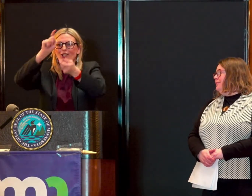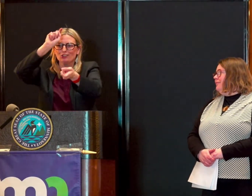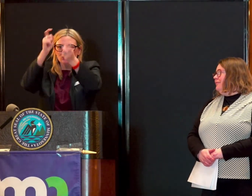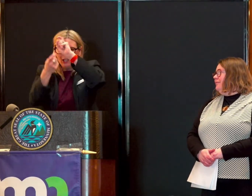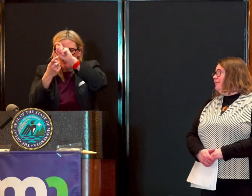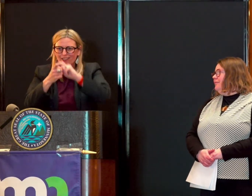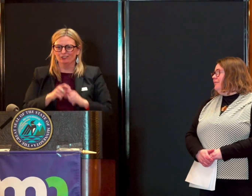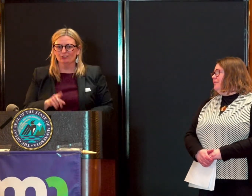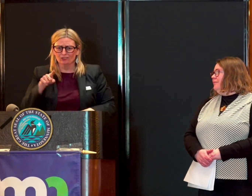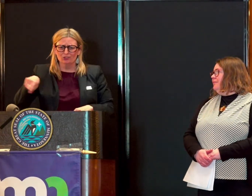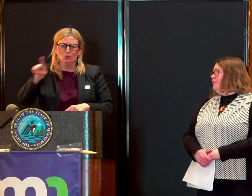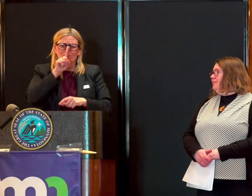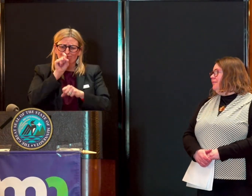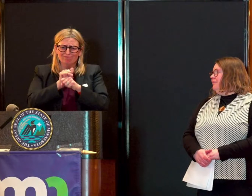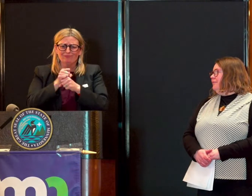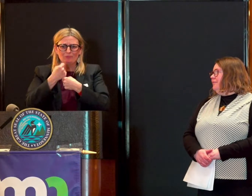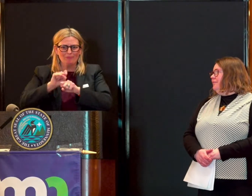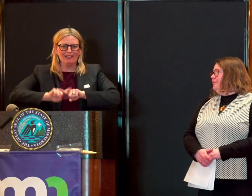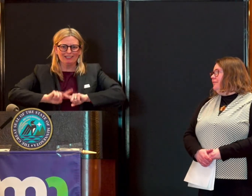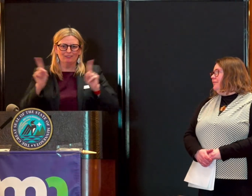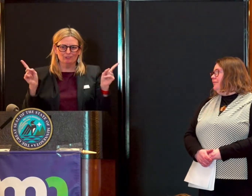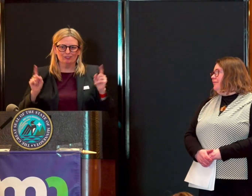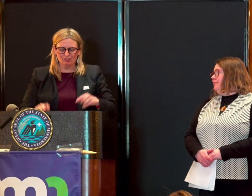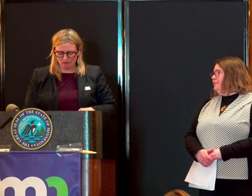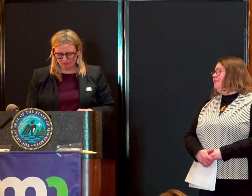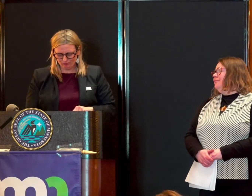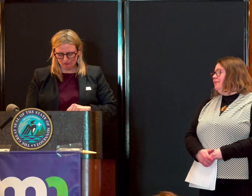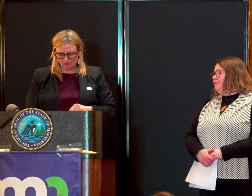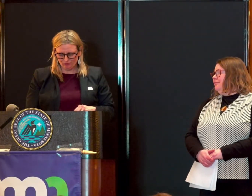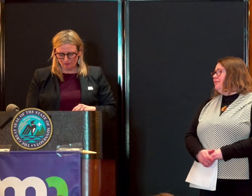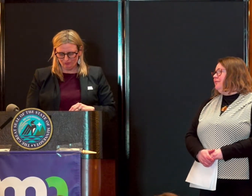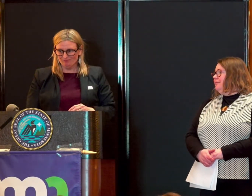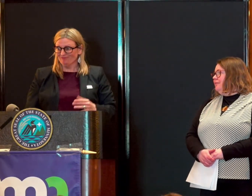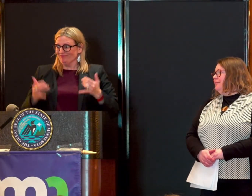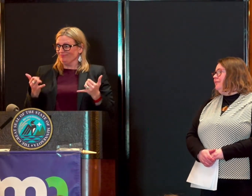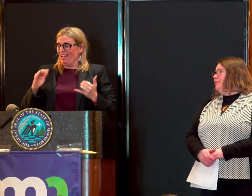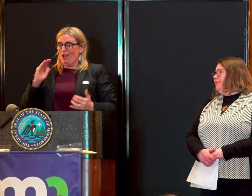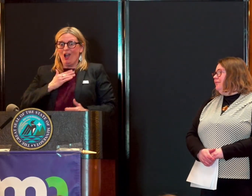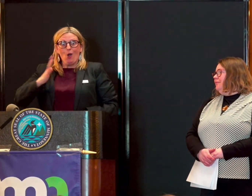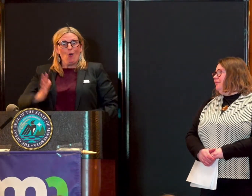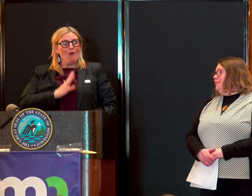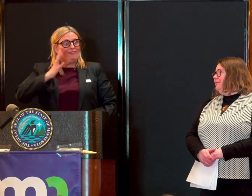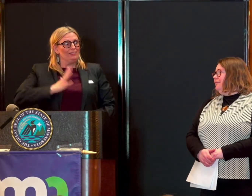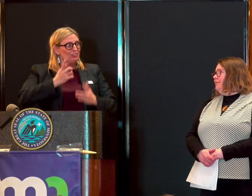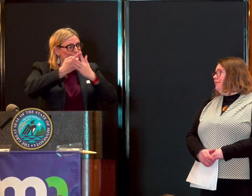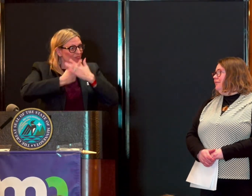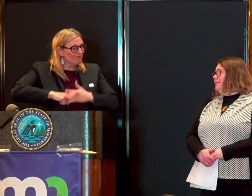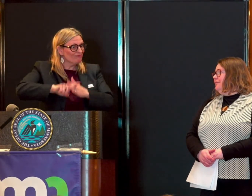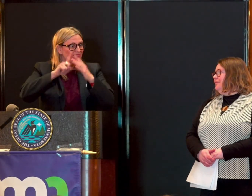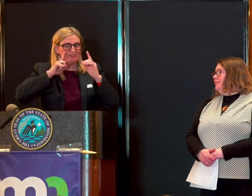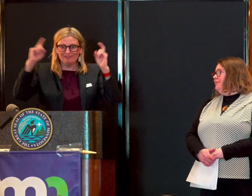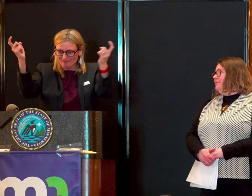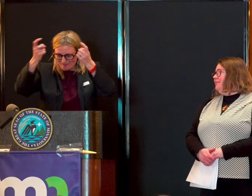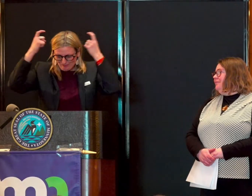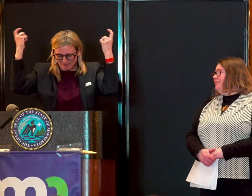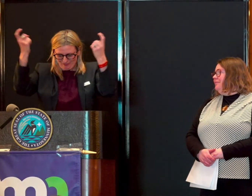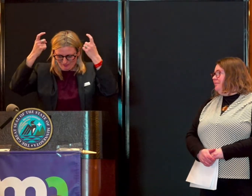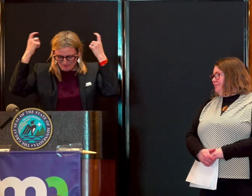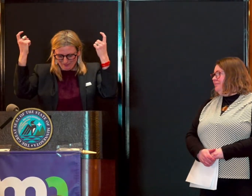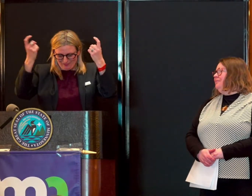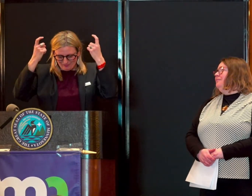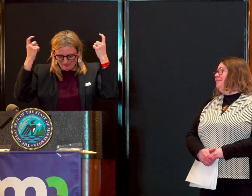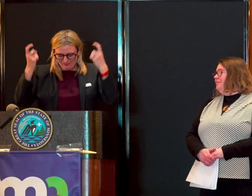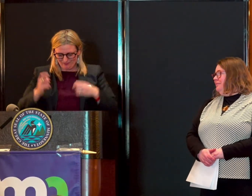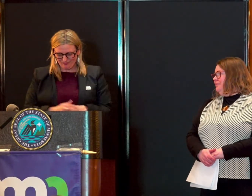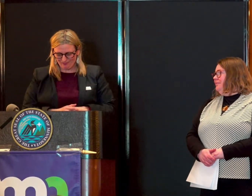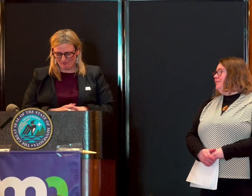for all the changes that we would like to see. That's made all the difference. So now,